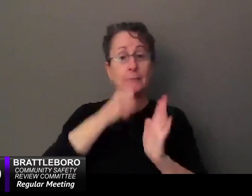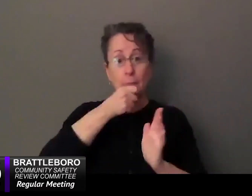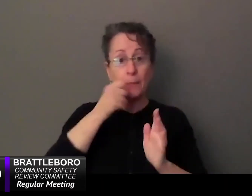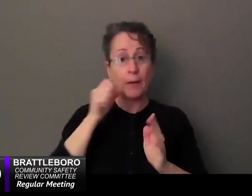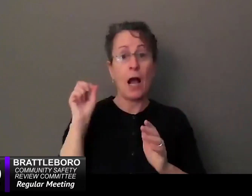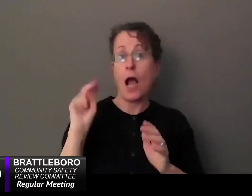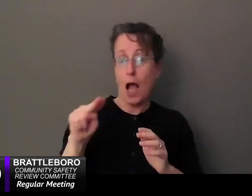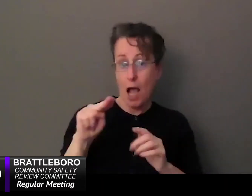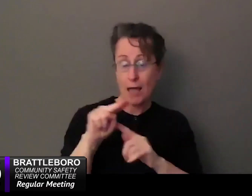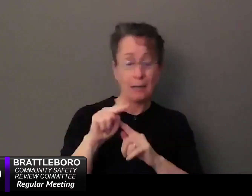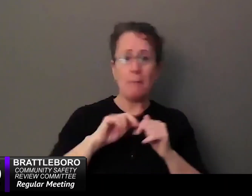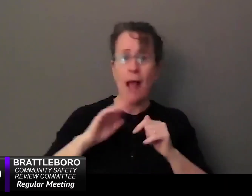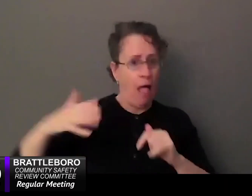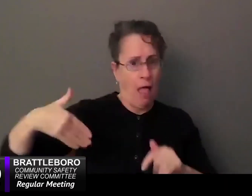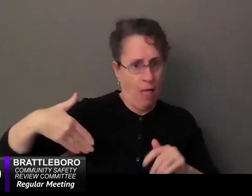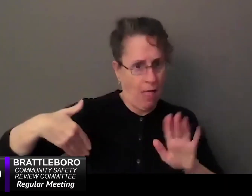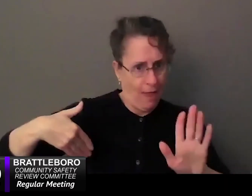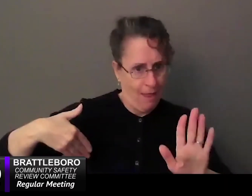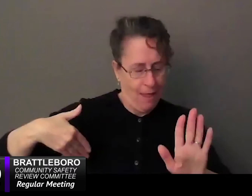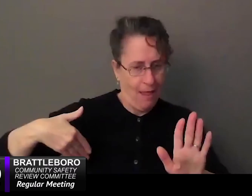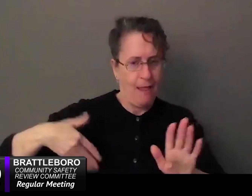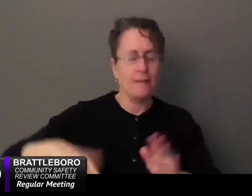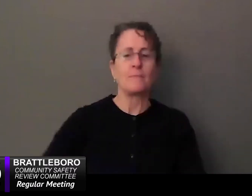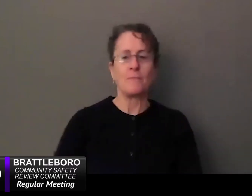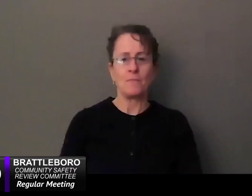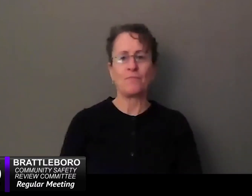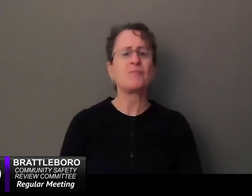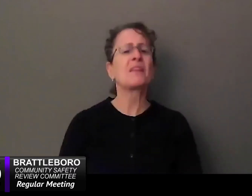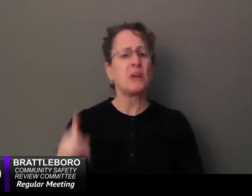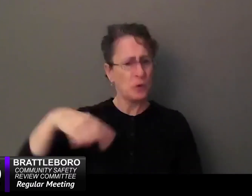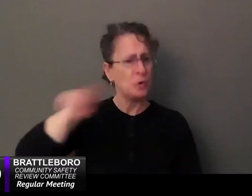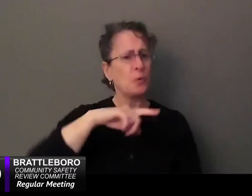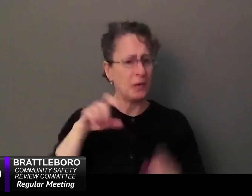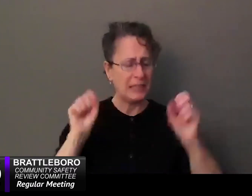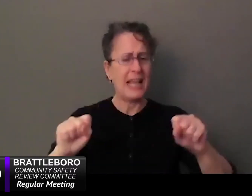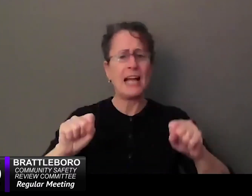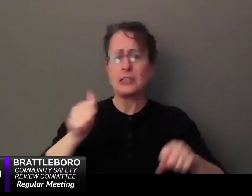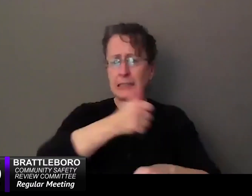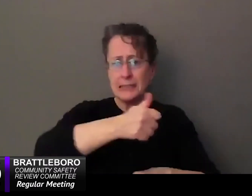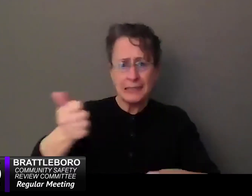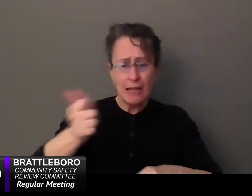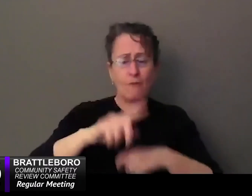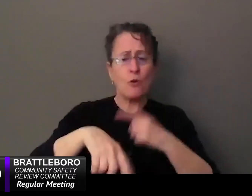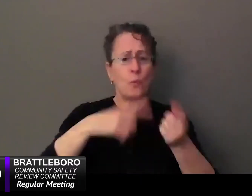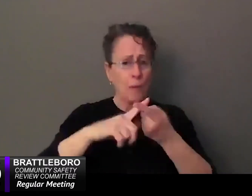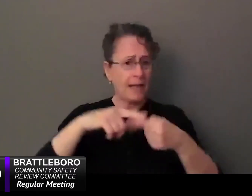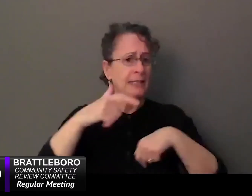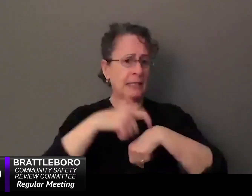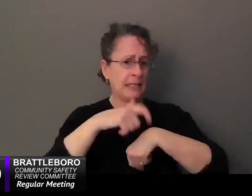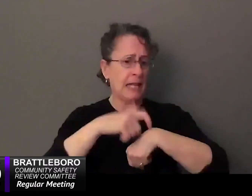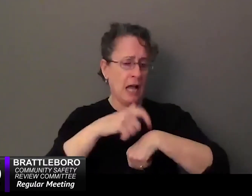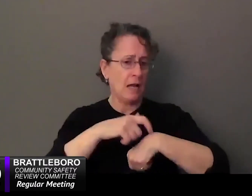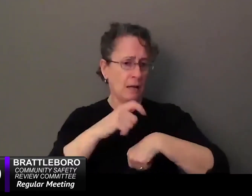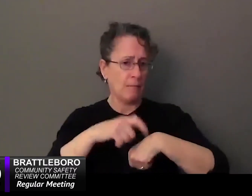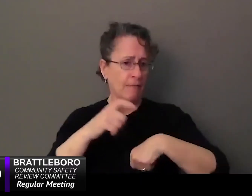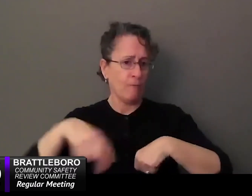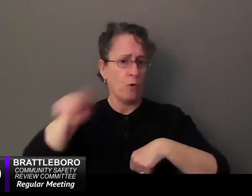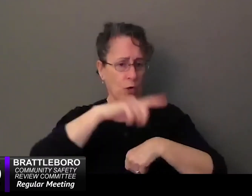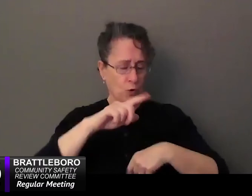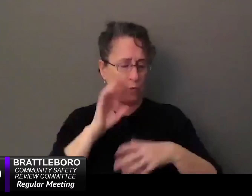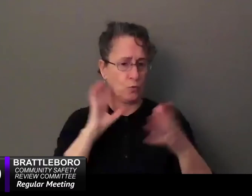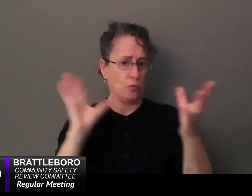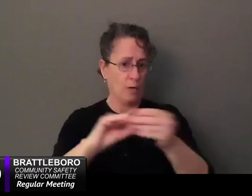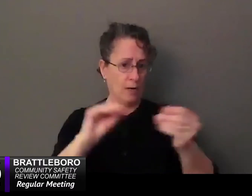left the I think you all have the ability to do that yourselves. When it's time for public comment, we'll make sure that we're double checking folks who appear to